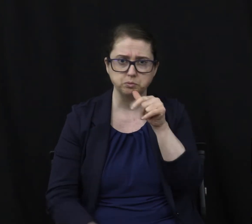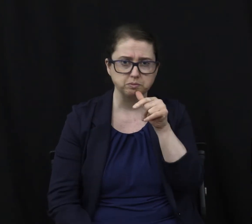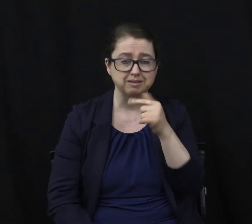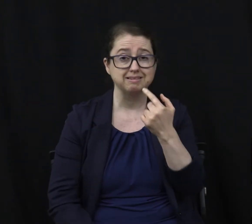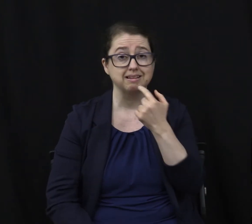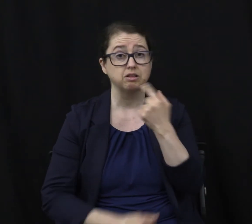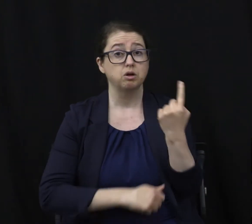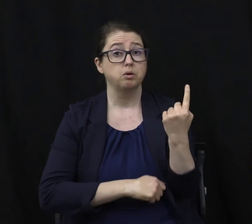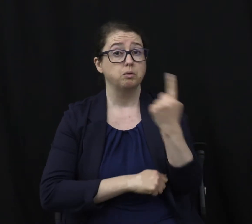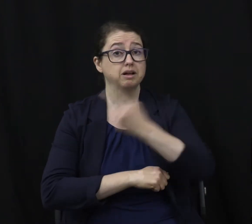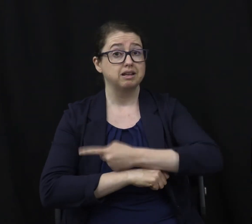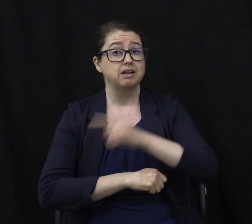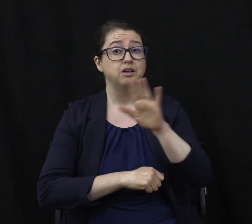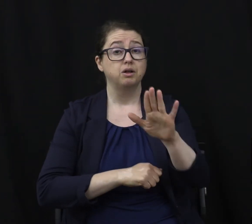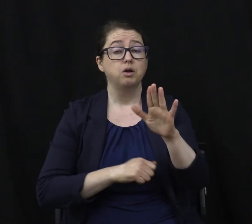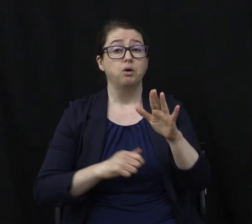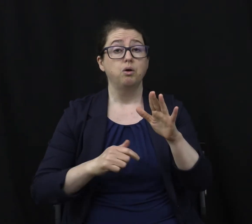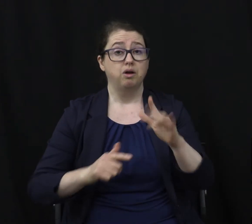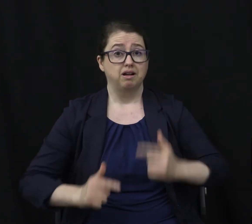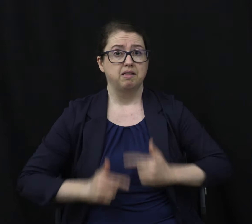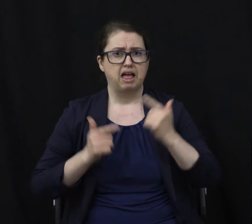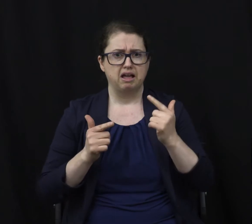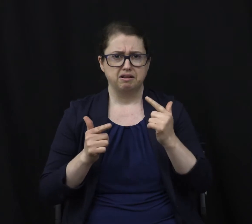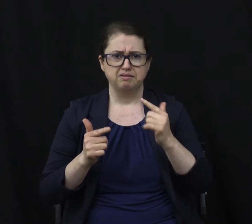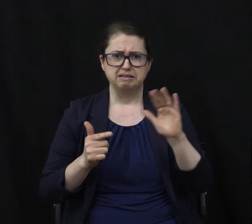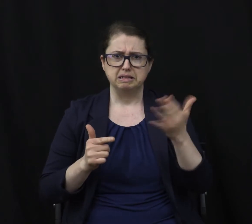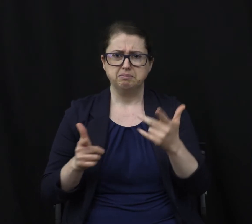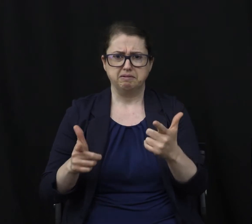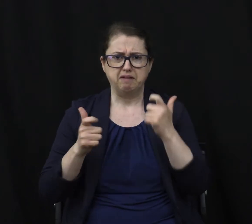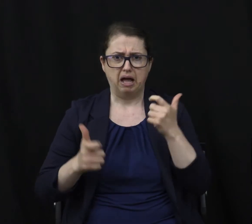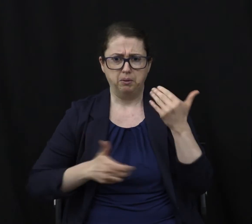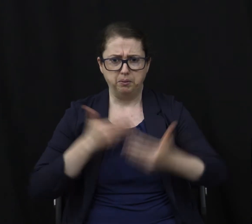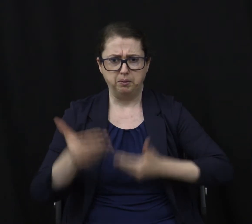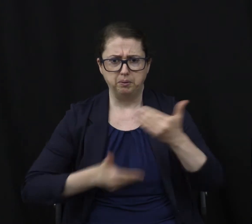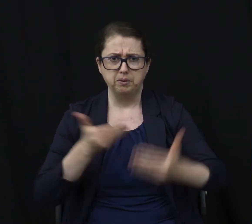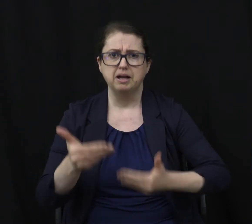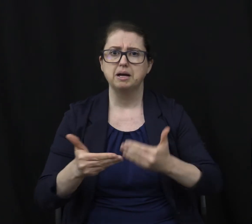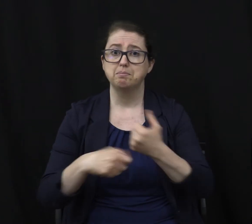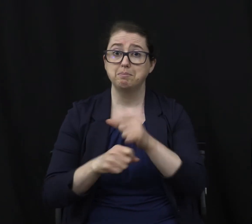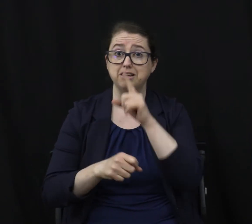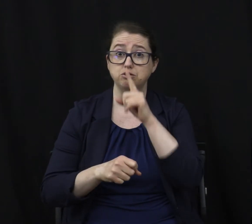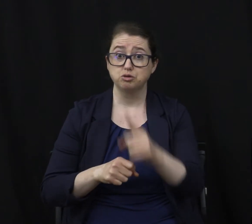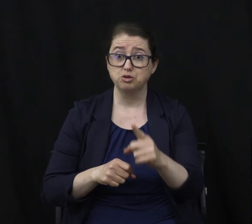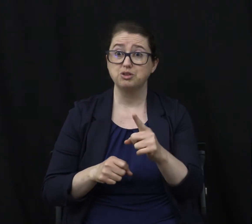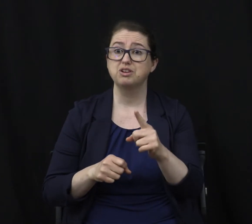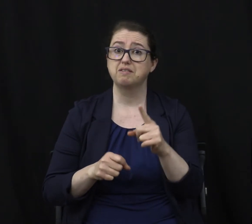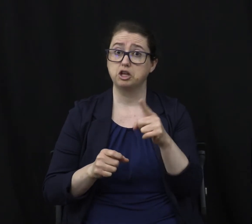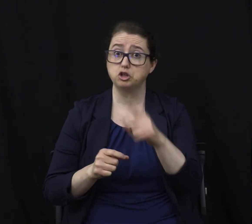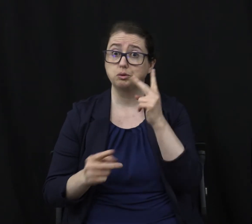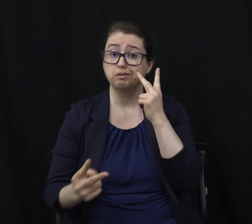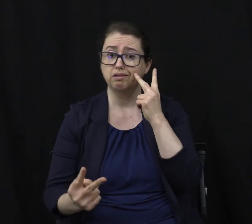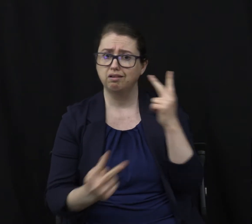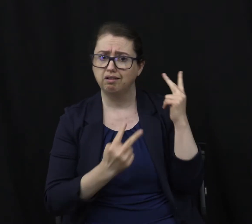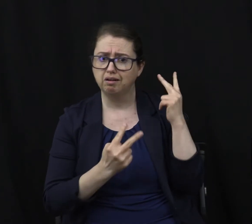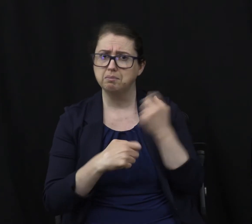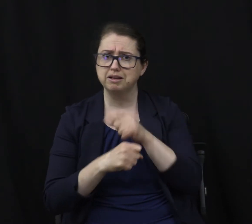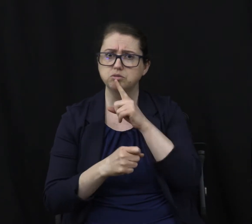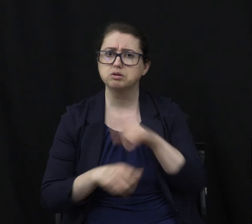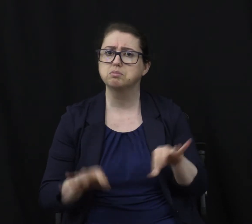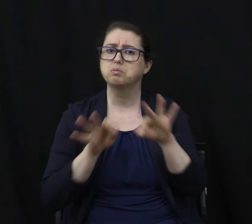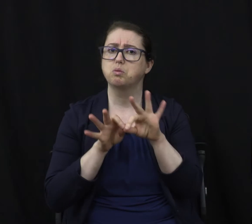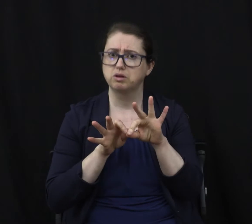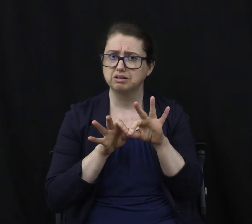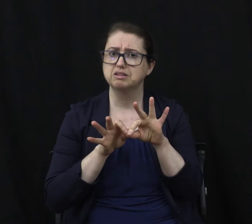flash before your eyes. Make sure it's worth watching." Those of you that are watching these presentations, let me ask